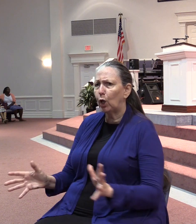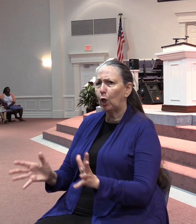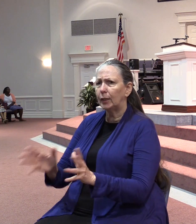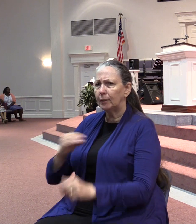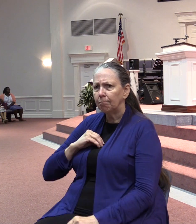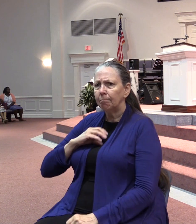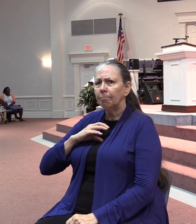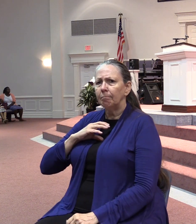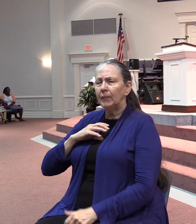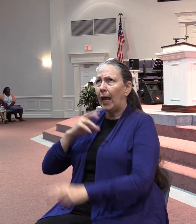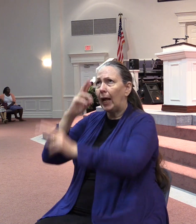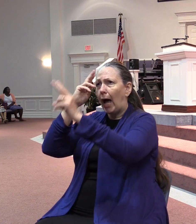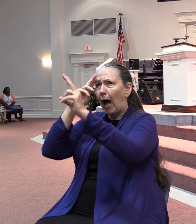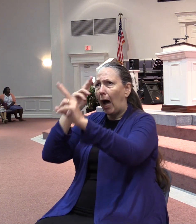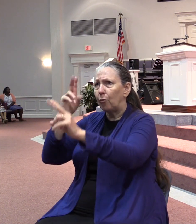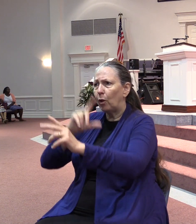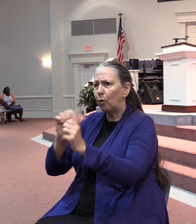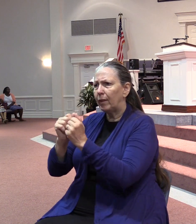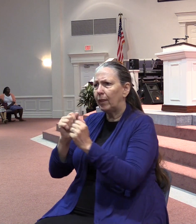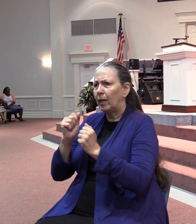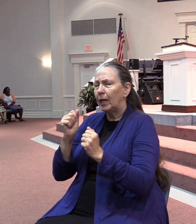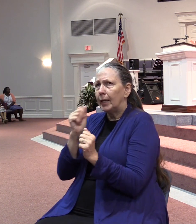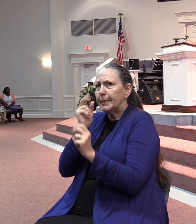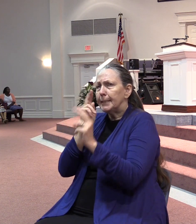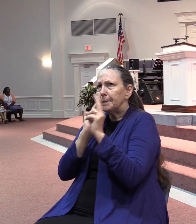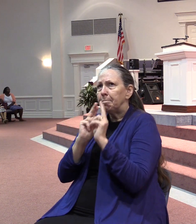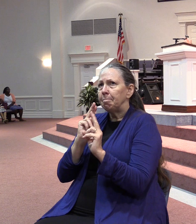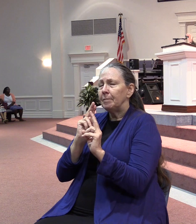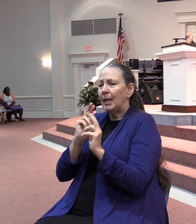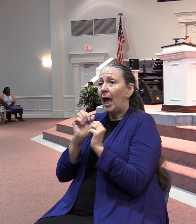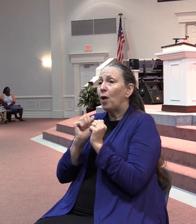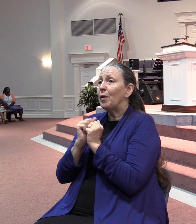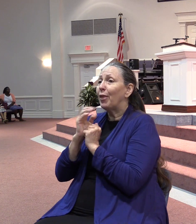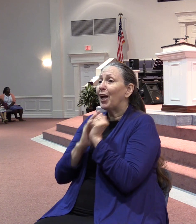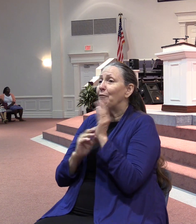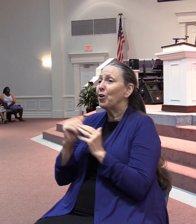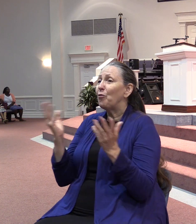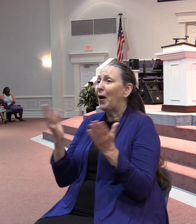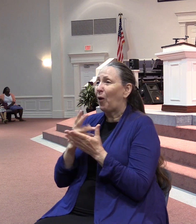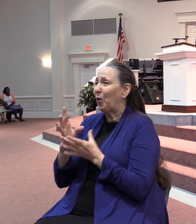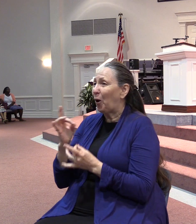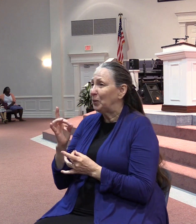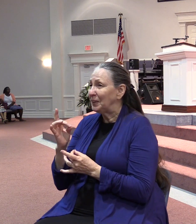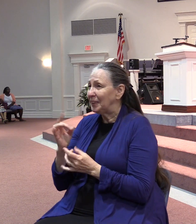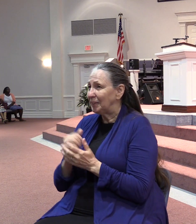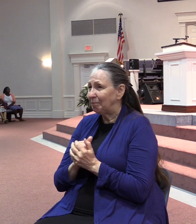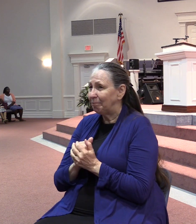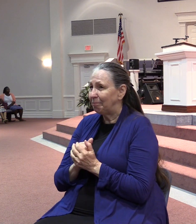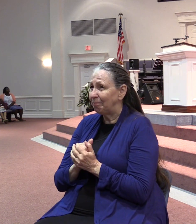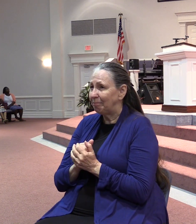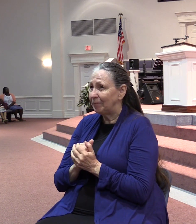walking in the fear of the Lord. Listen to this next phrase. And in the comfort of the Holy Ghost. Amen. Right.